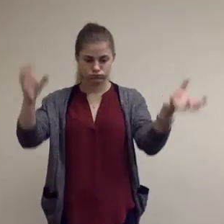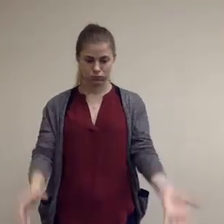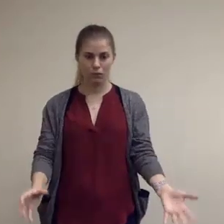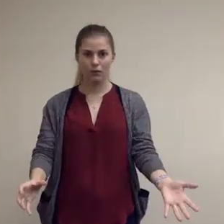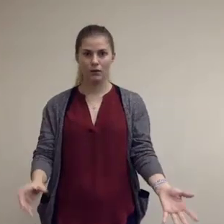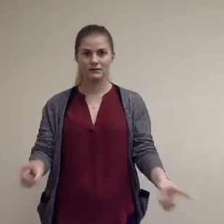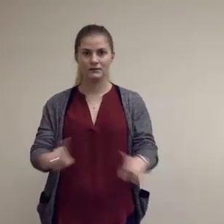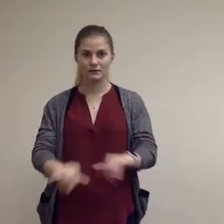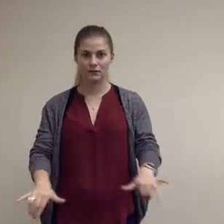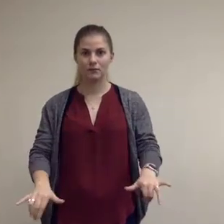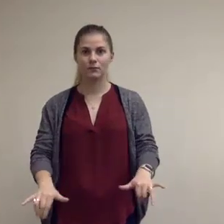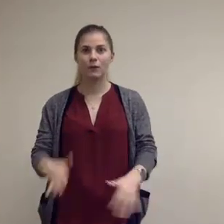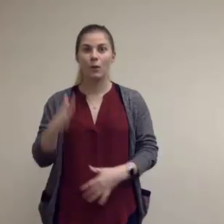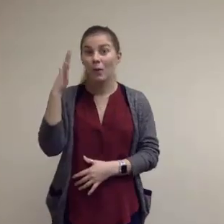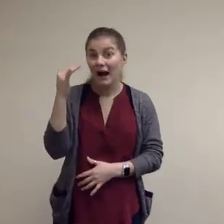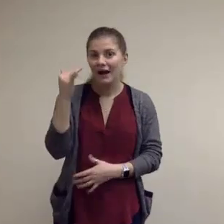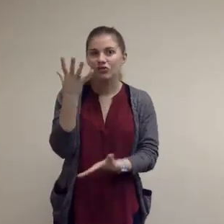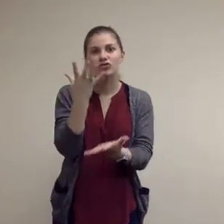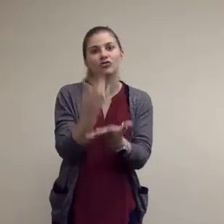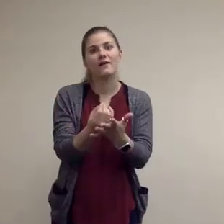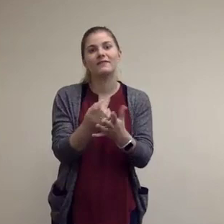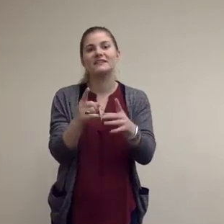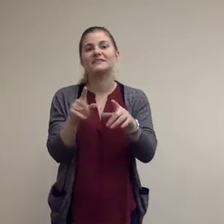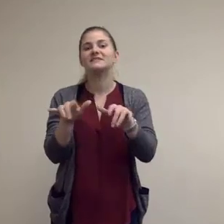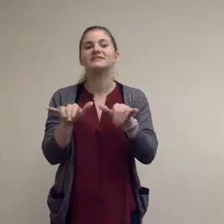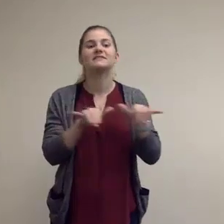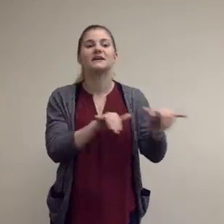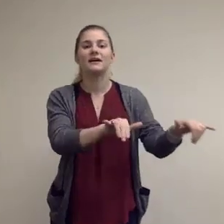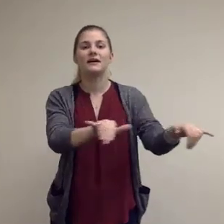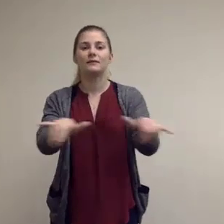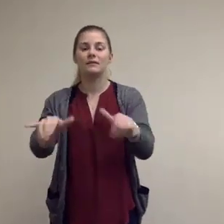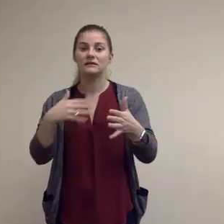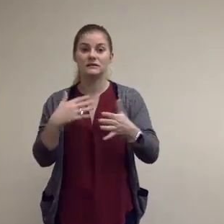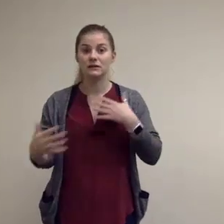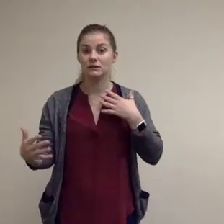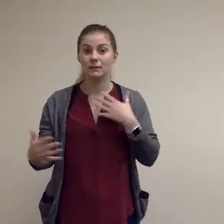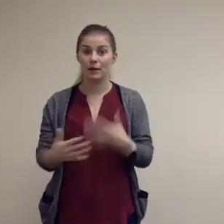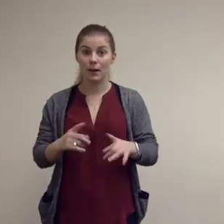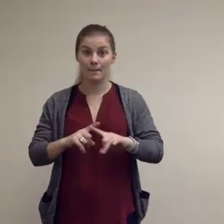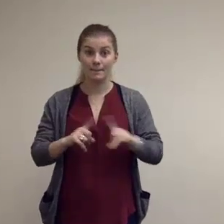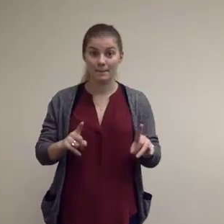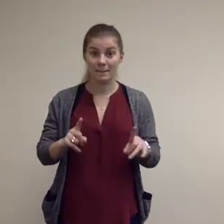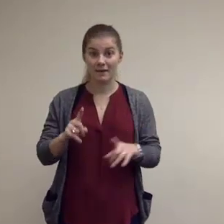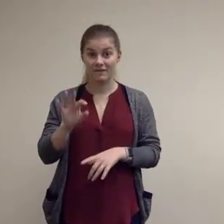is equal. The only thing that makes the feather fall less rapidly than the baseball is, anybody know?